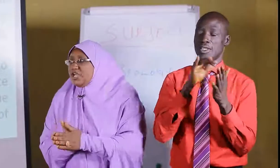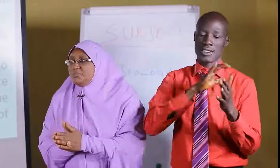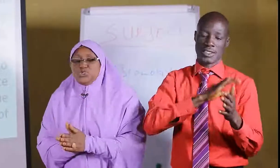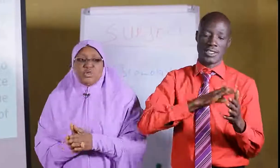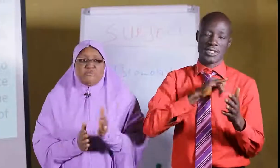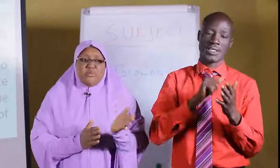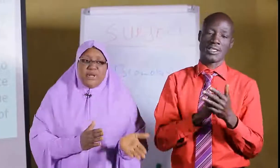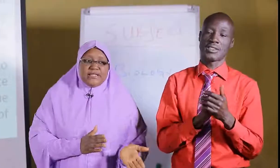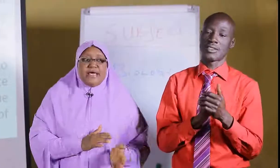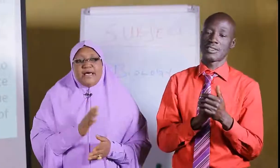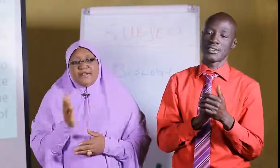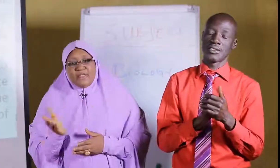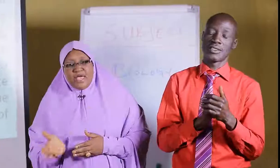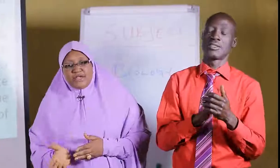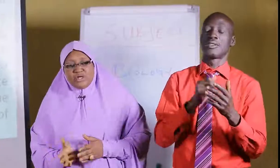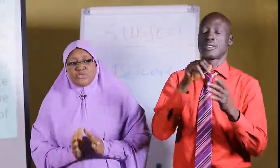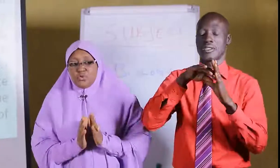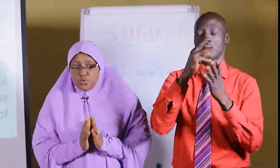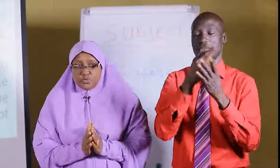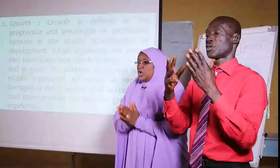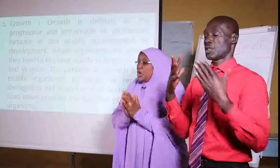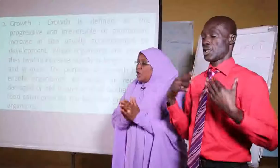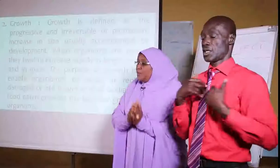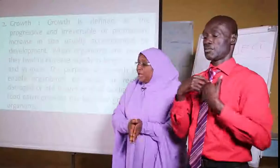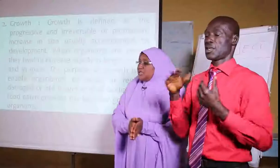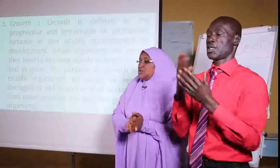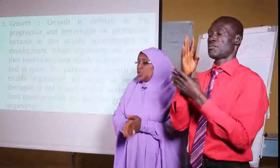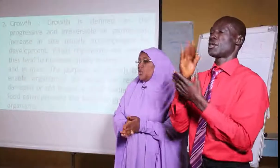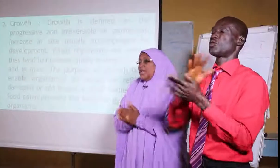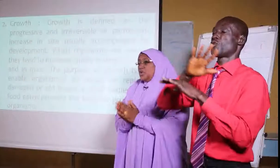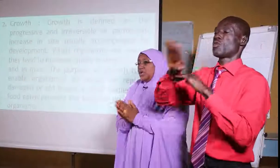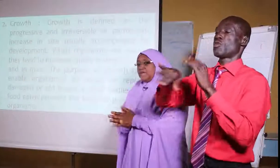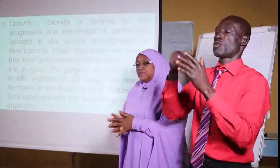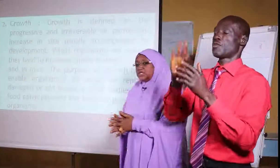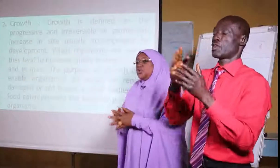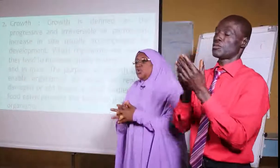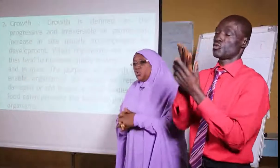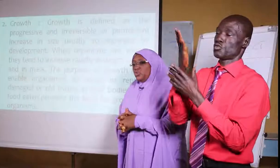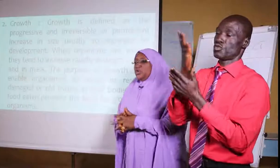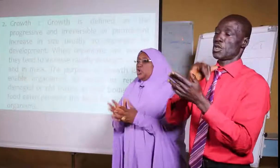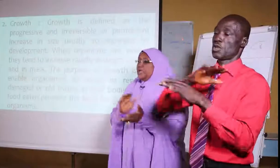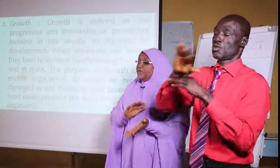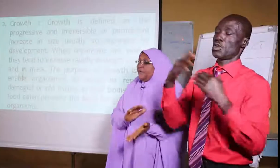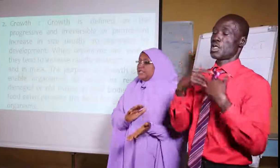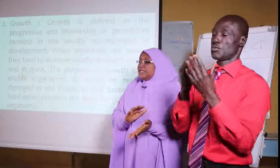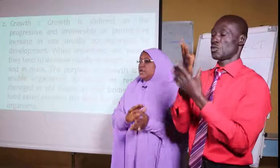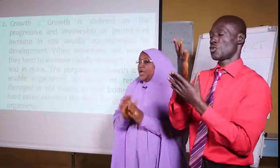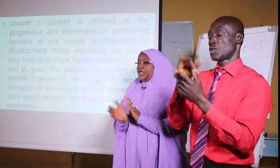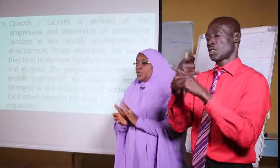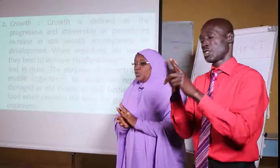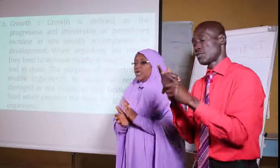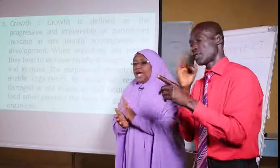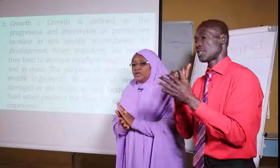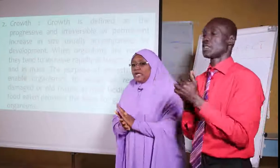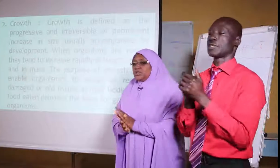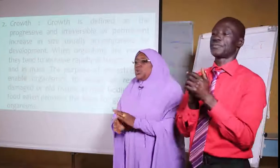is shared between plant and animals, growth. All plants grow and all animals grow. The only difference is the way